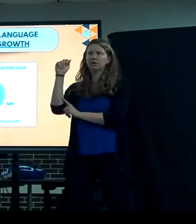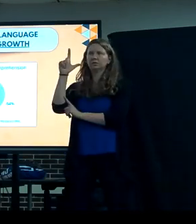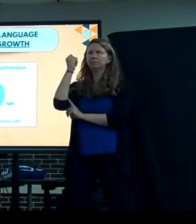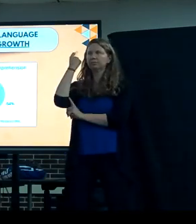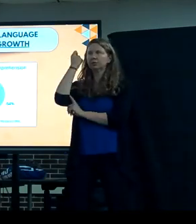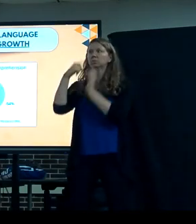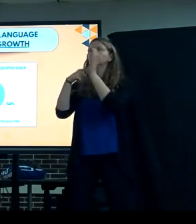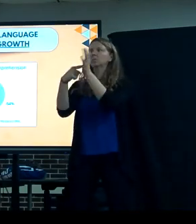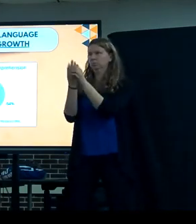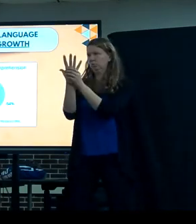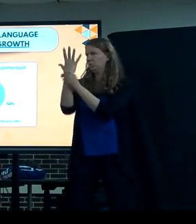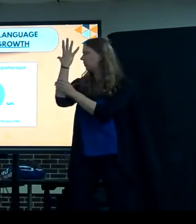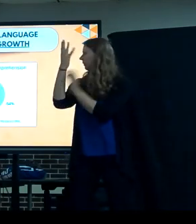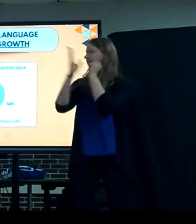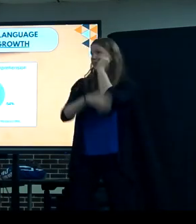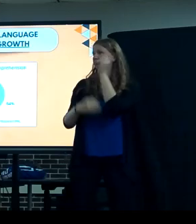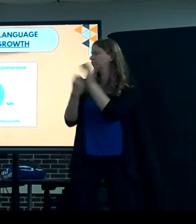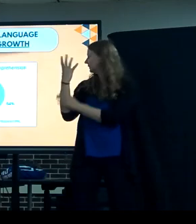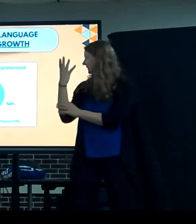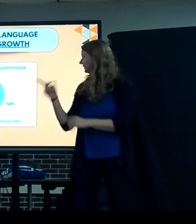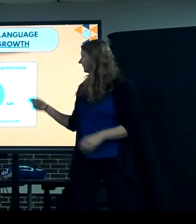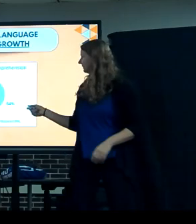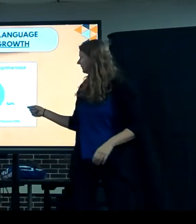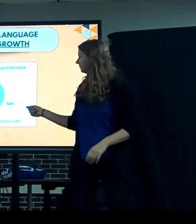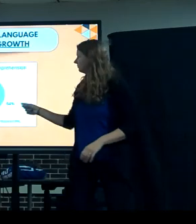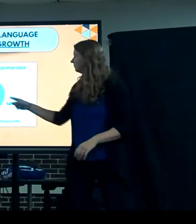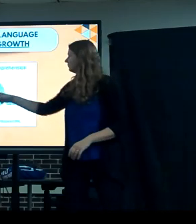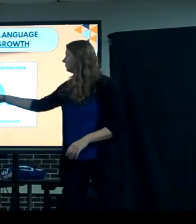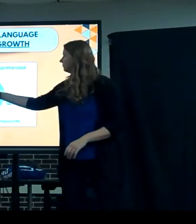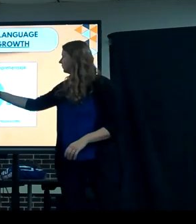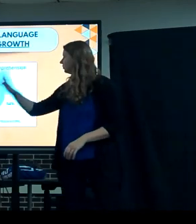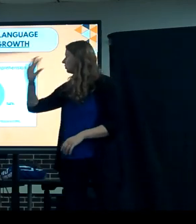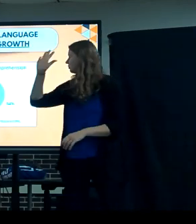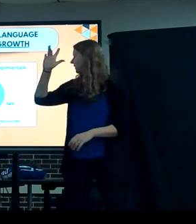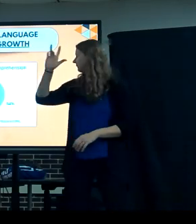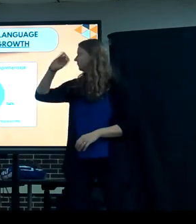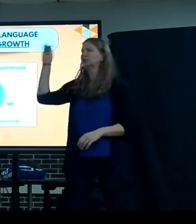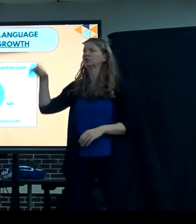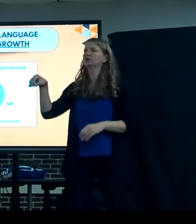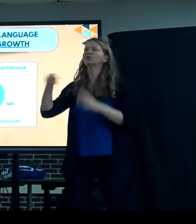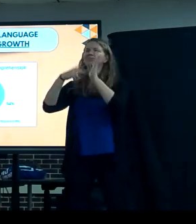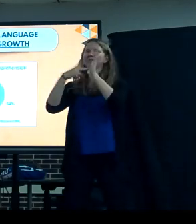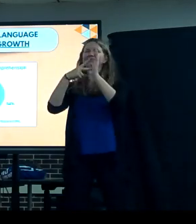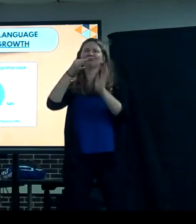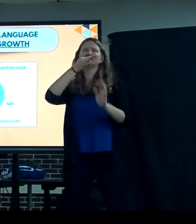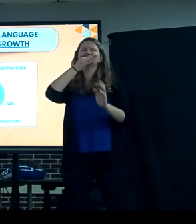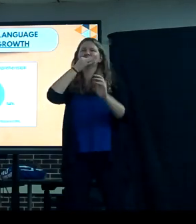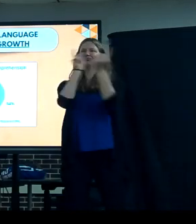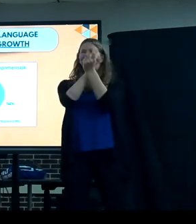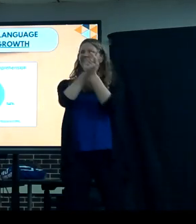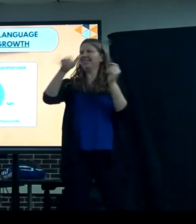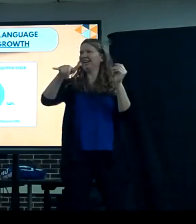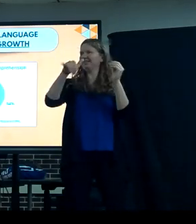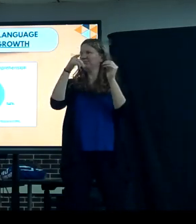64% of our students are showing growth in their ASL comprehension from fall to spring. And then